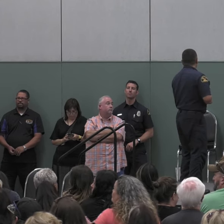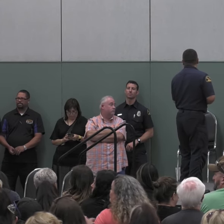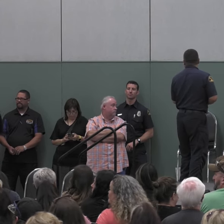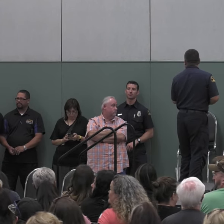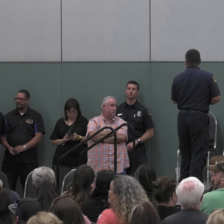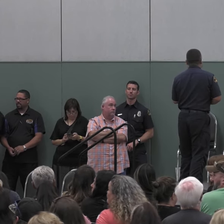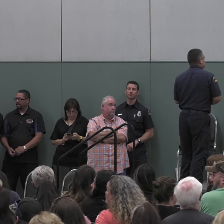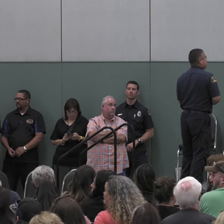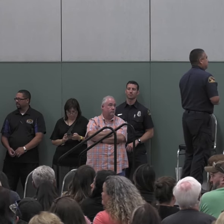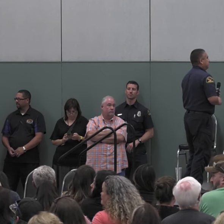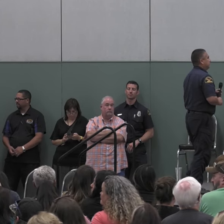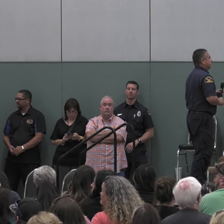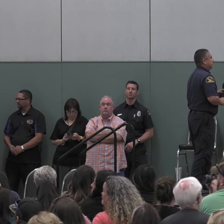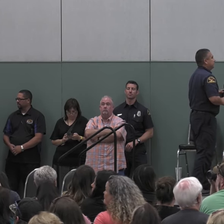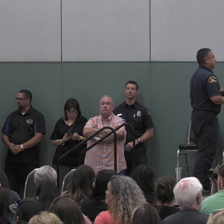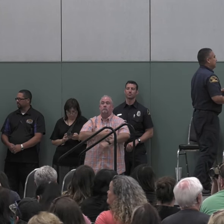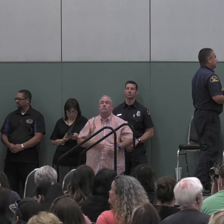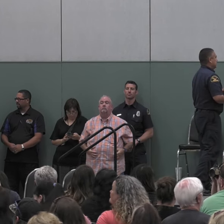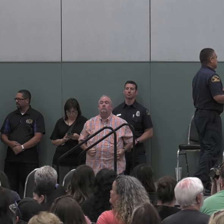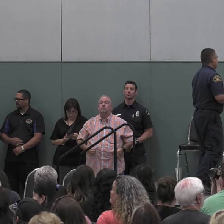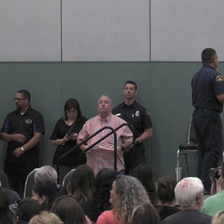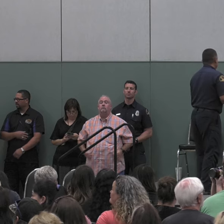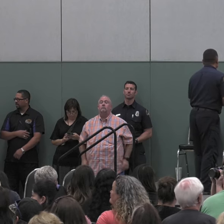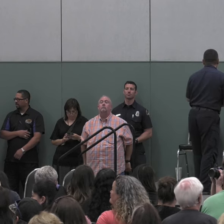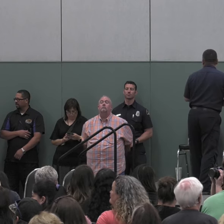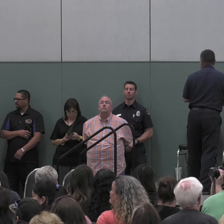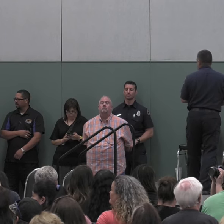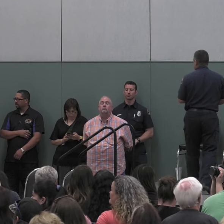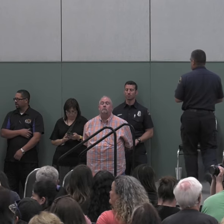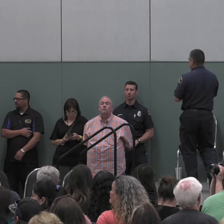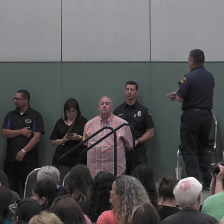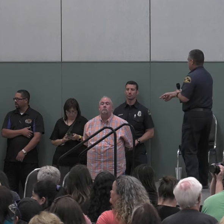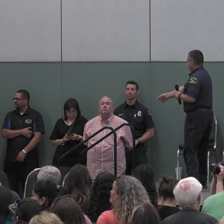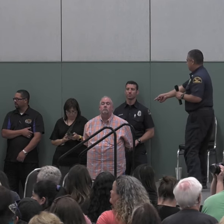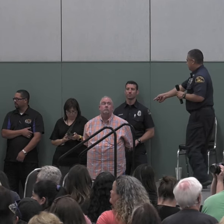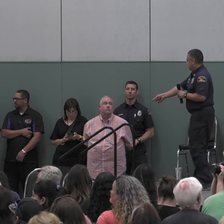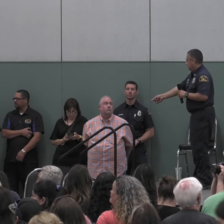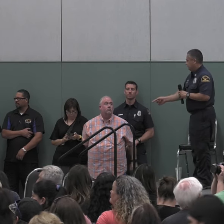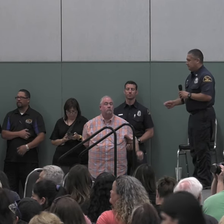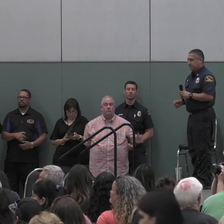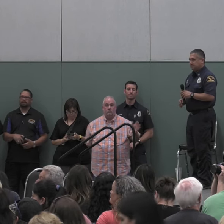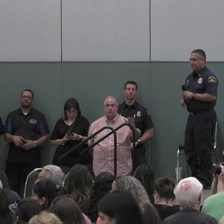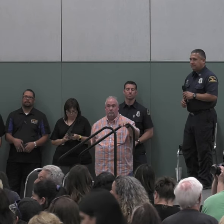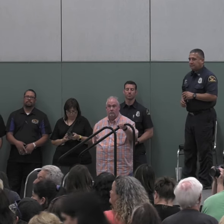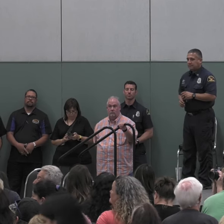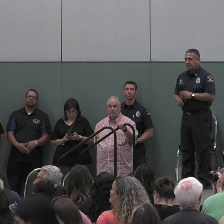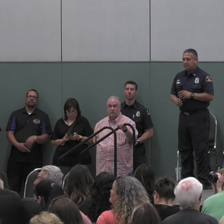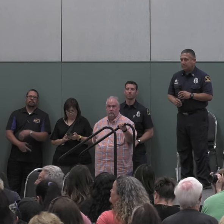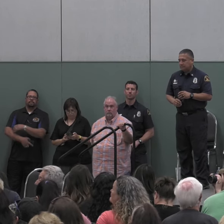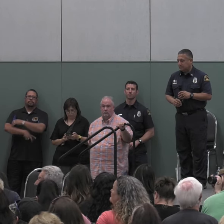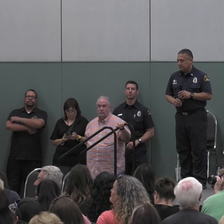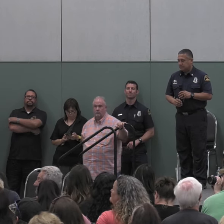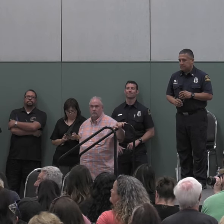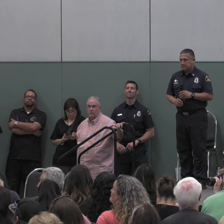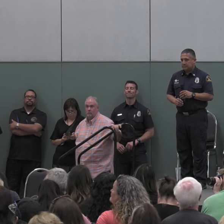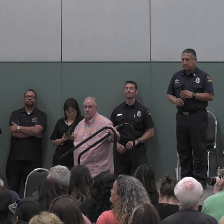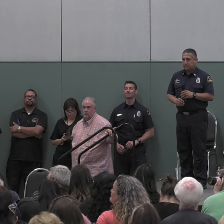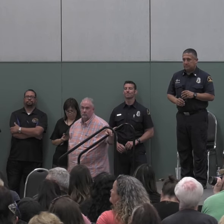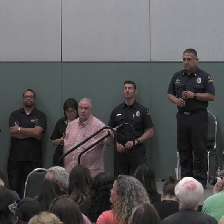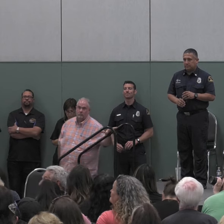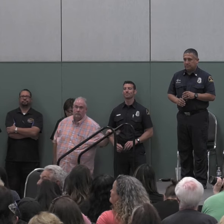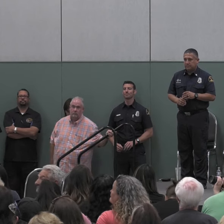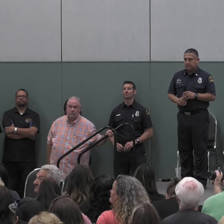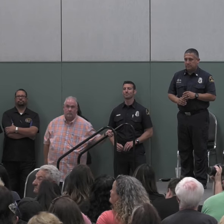Thank you. My name is Jonathan Schmidt. I live in Trona. I'm going to make this real quick. First of all, I'd like to thank